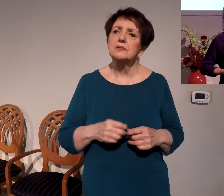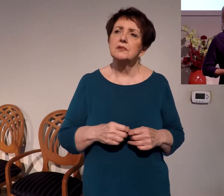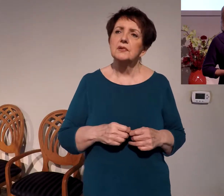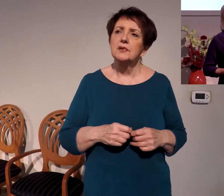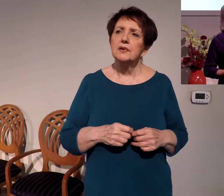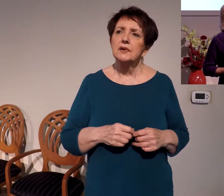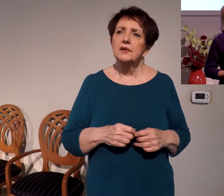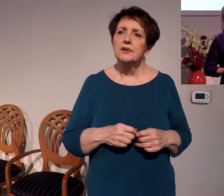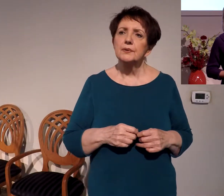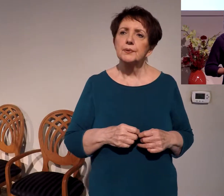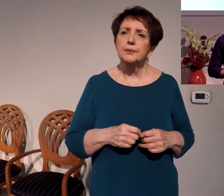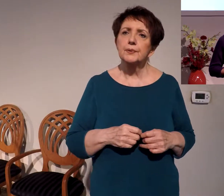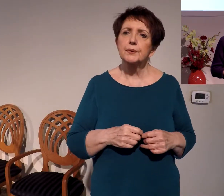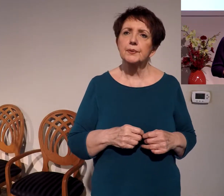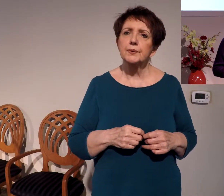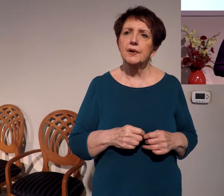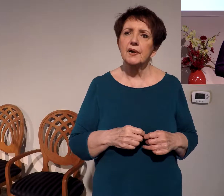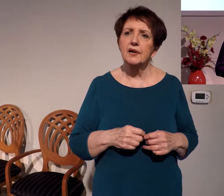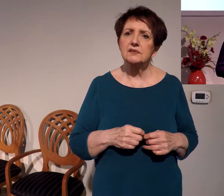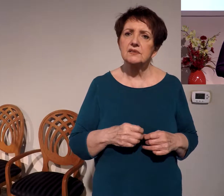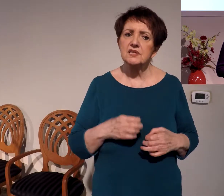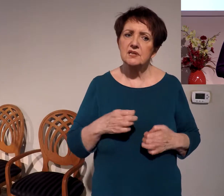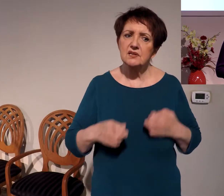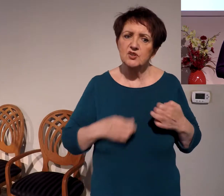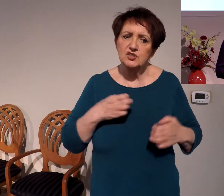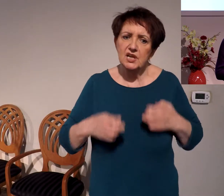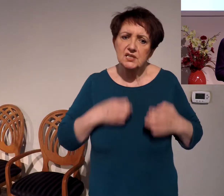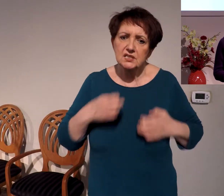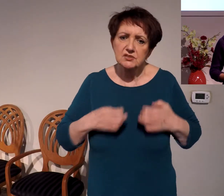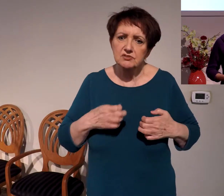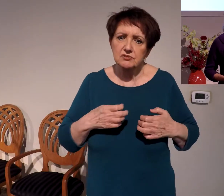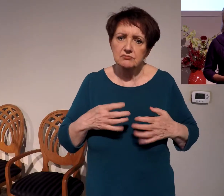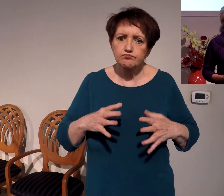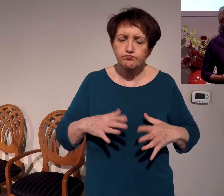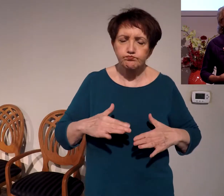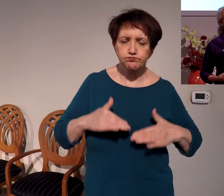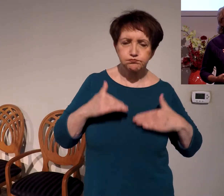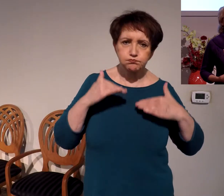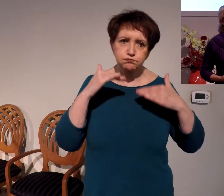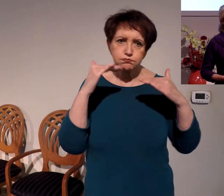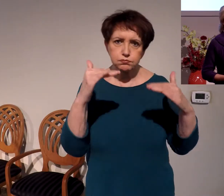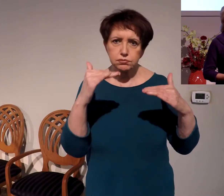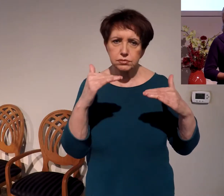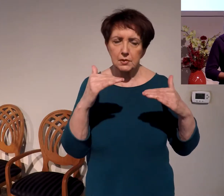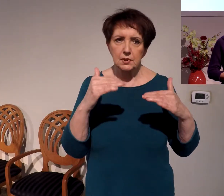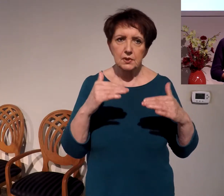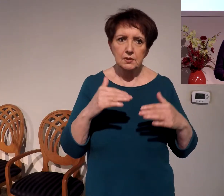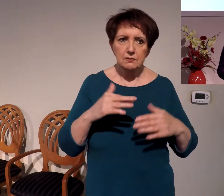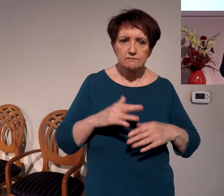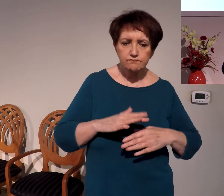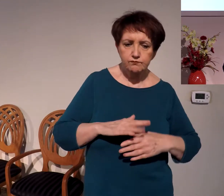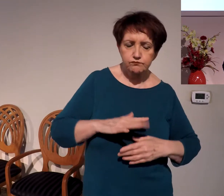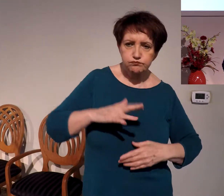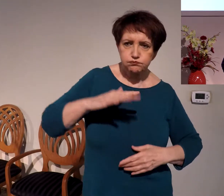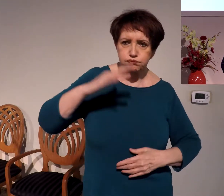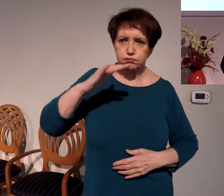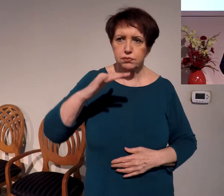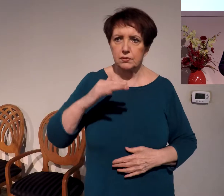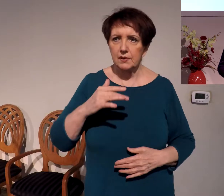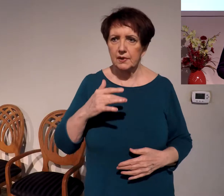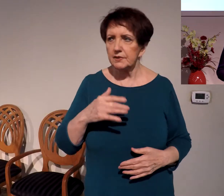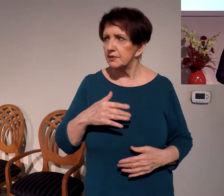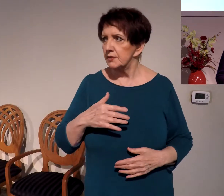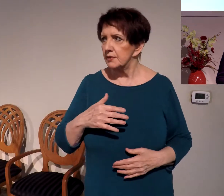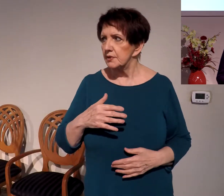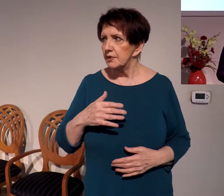an elevation of energetic, right? I used to feel stress as a pressure right here